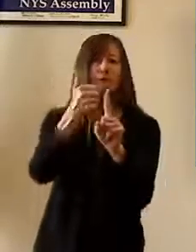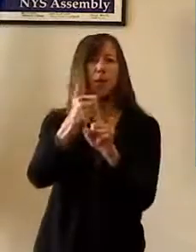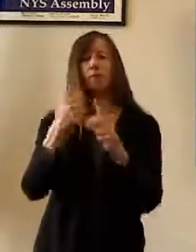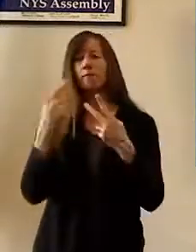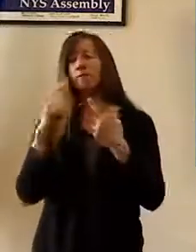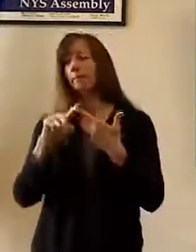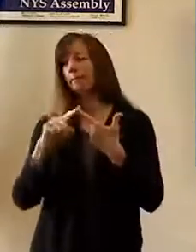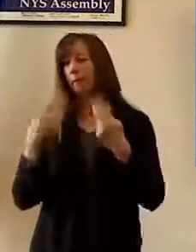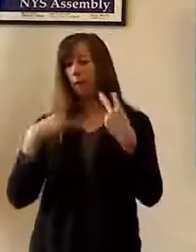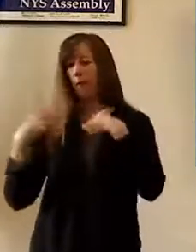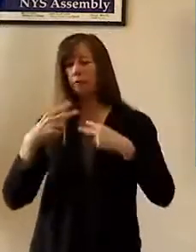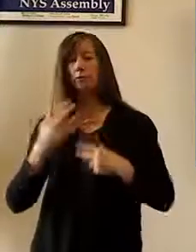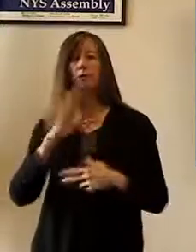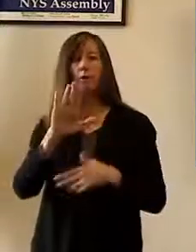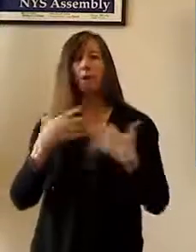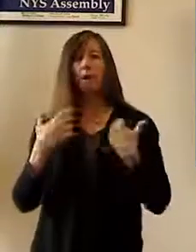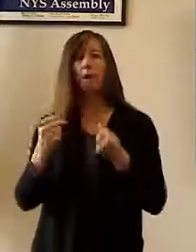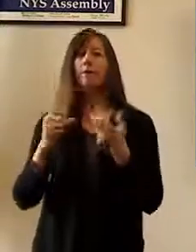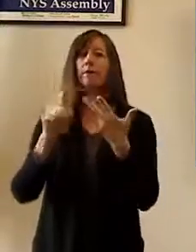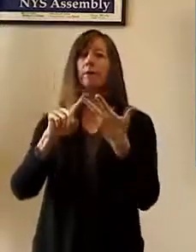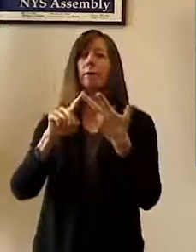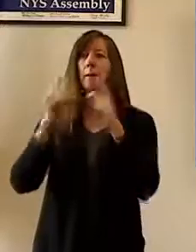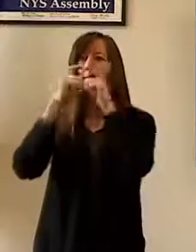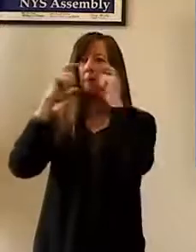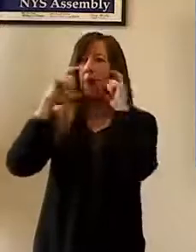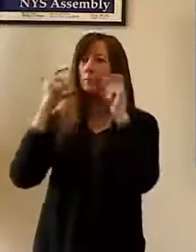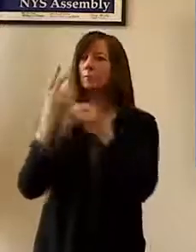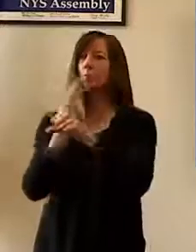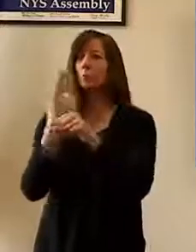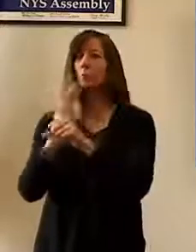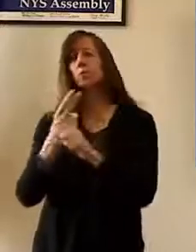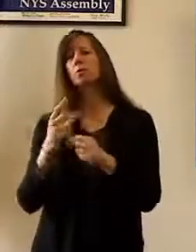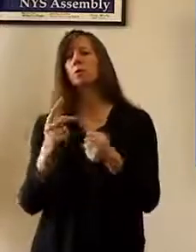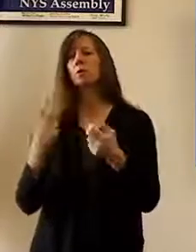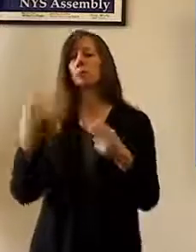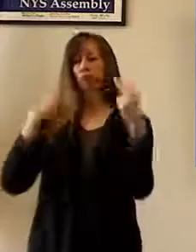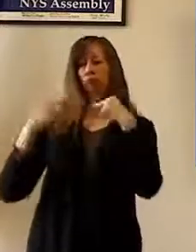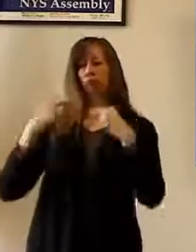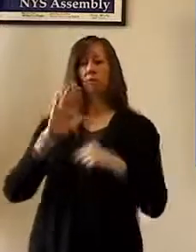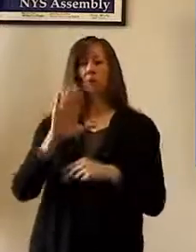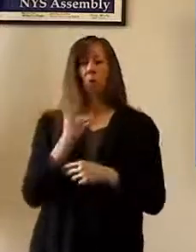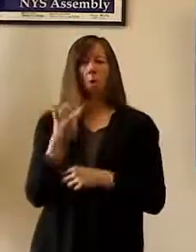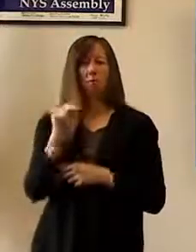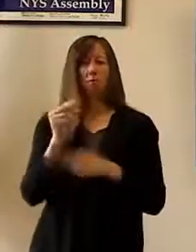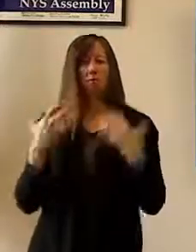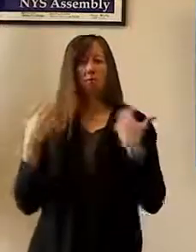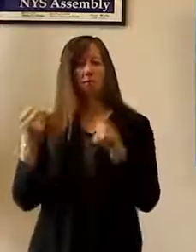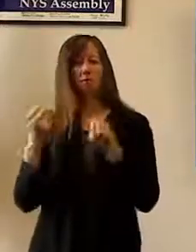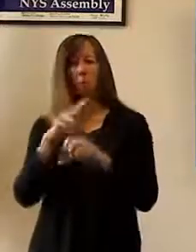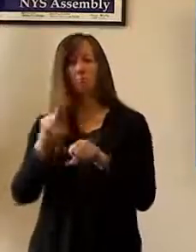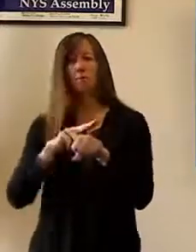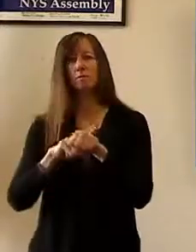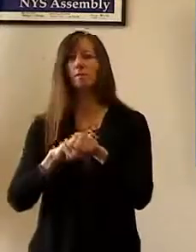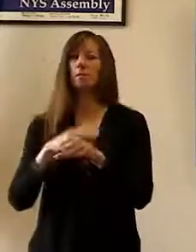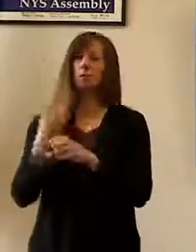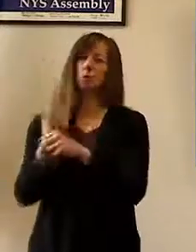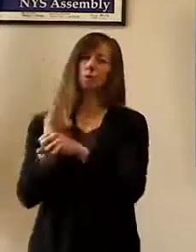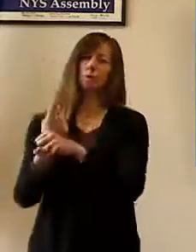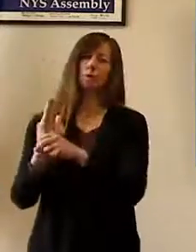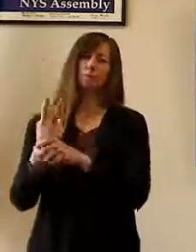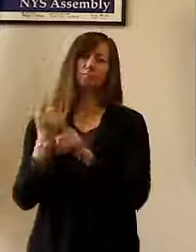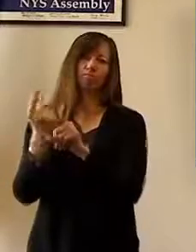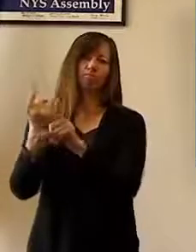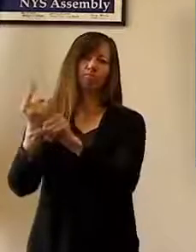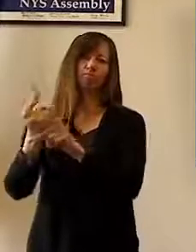distance. And of course, monitor your own health and use appropriate personal